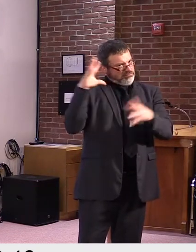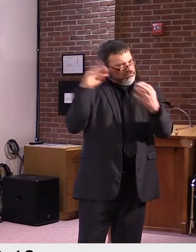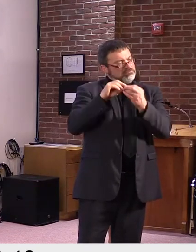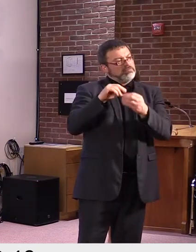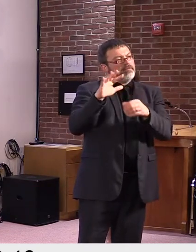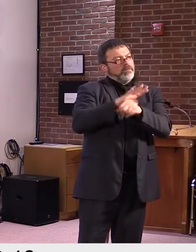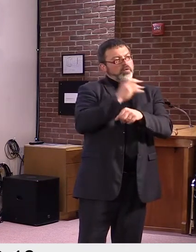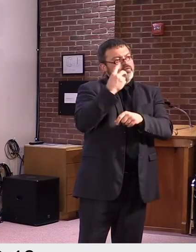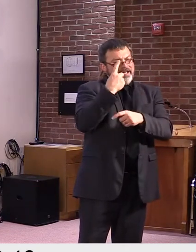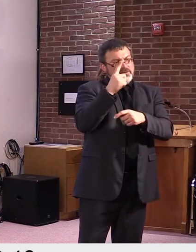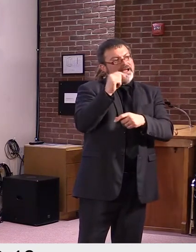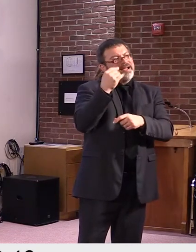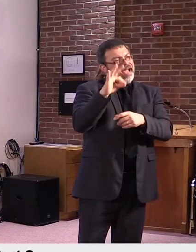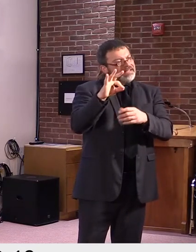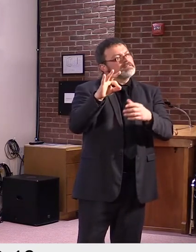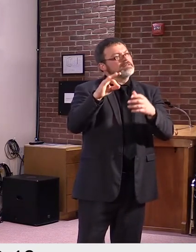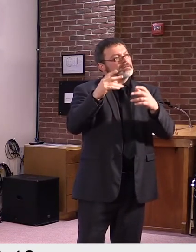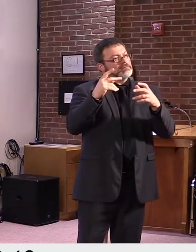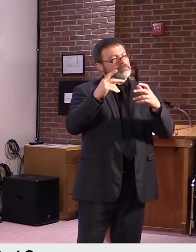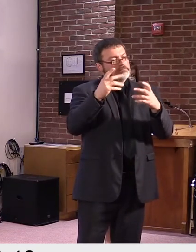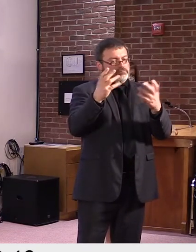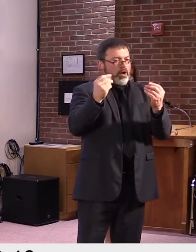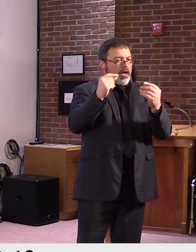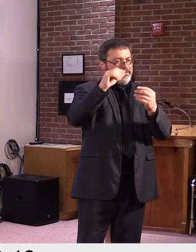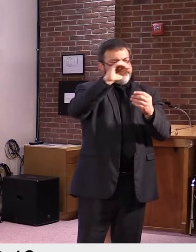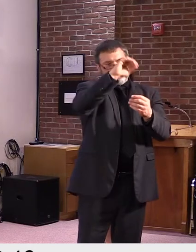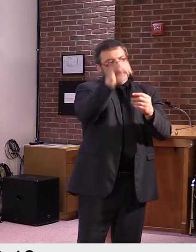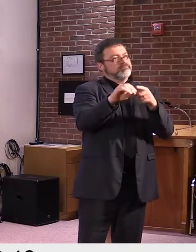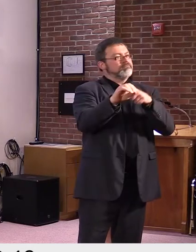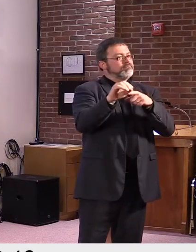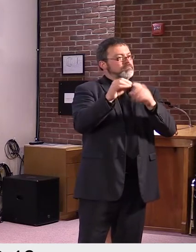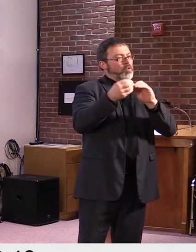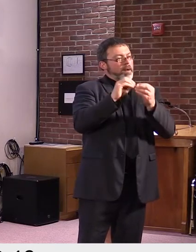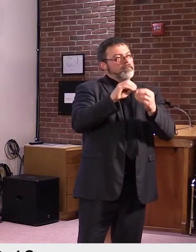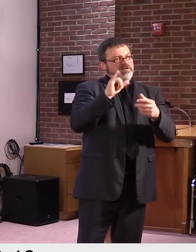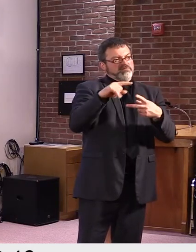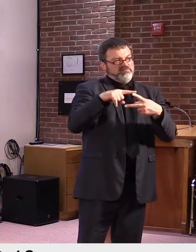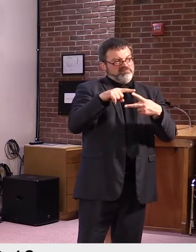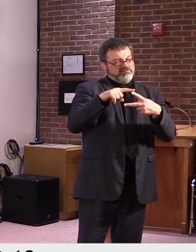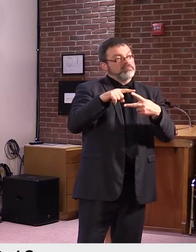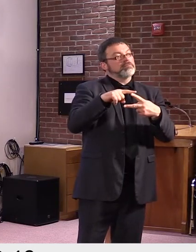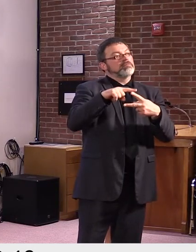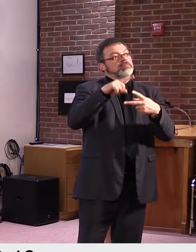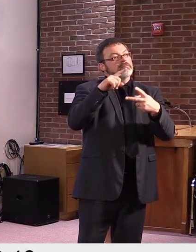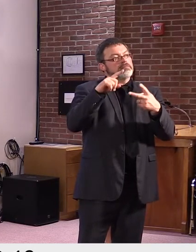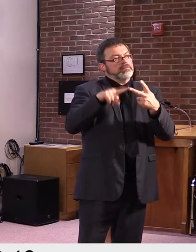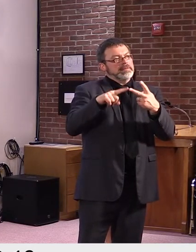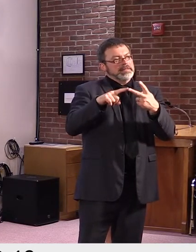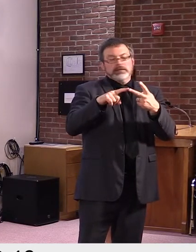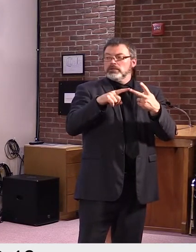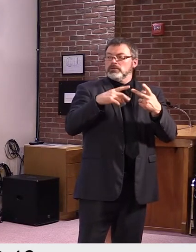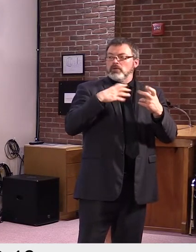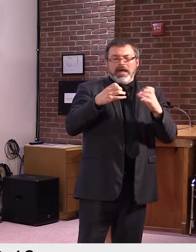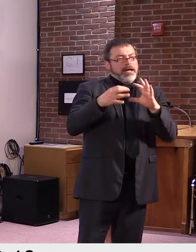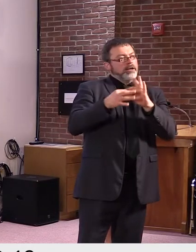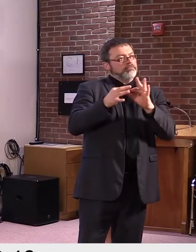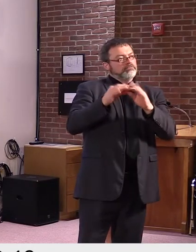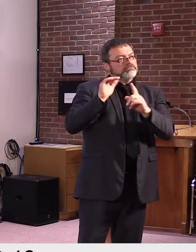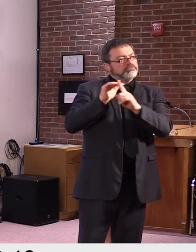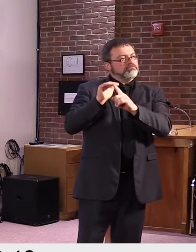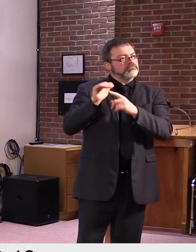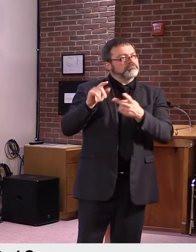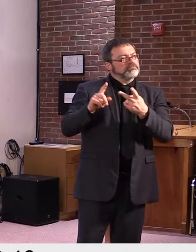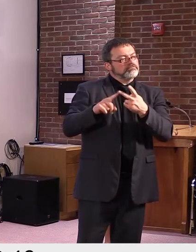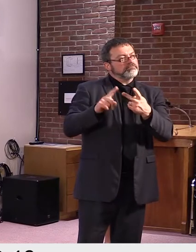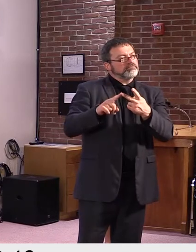rate. And then the only other piece that I'll put out there, the positive piece here is that this